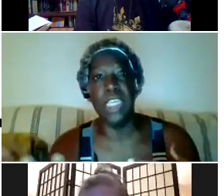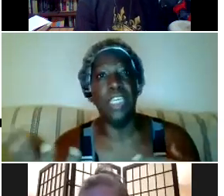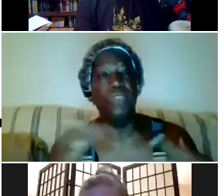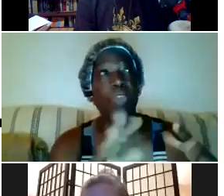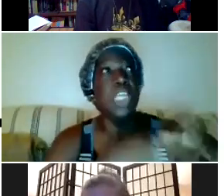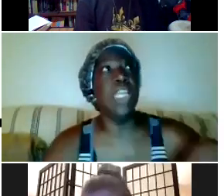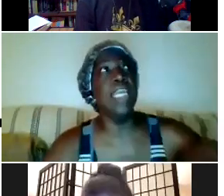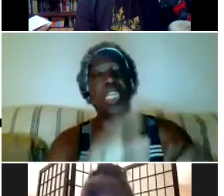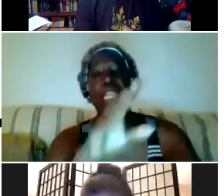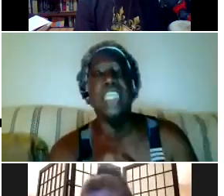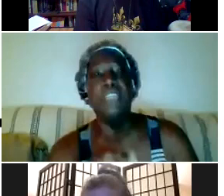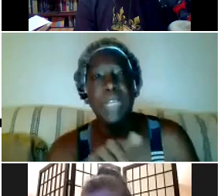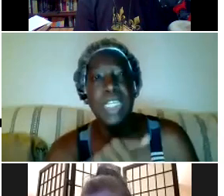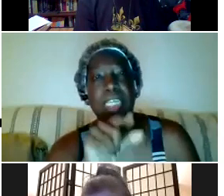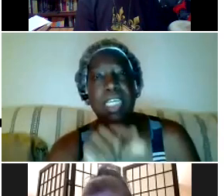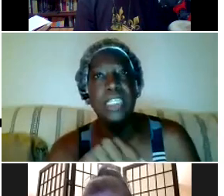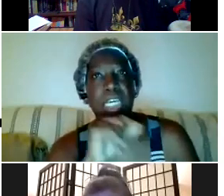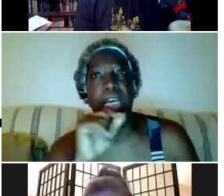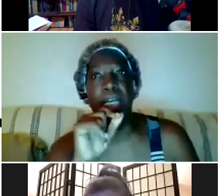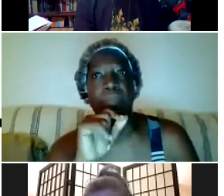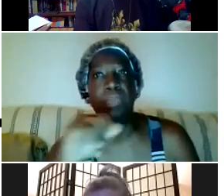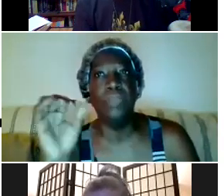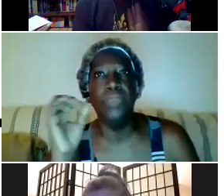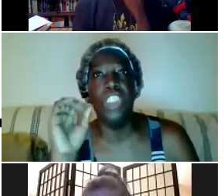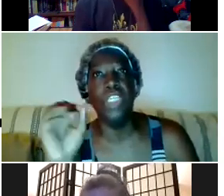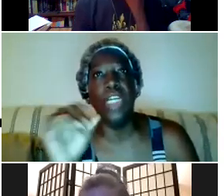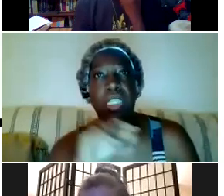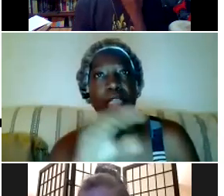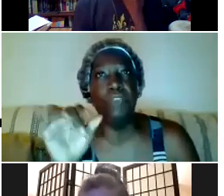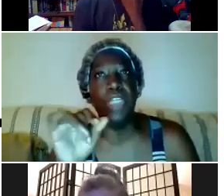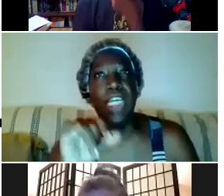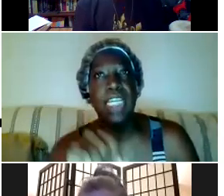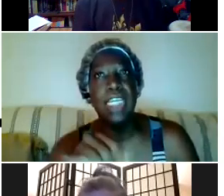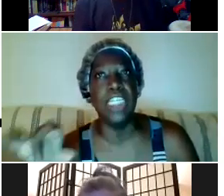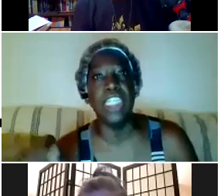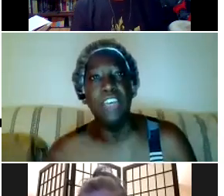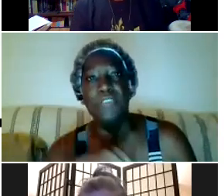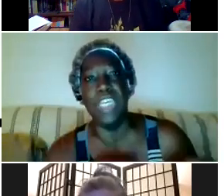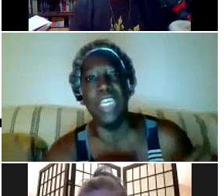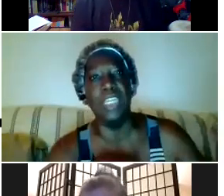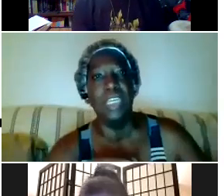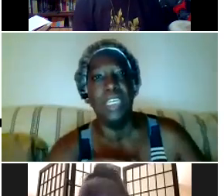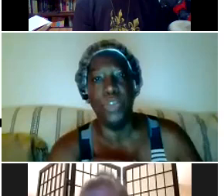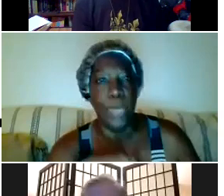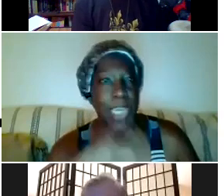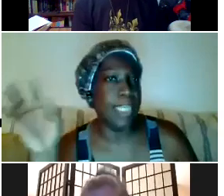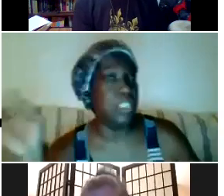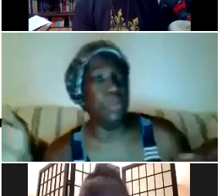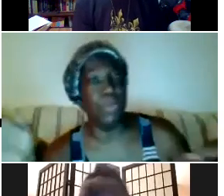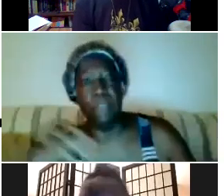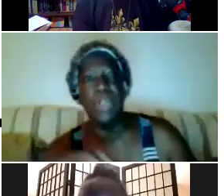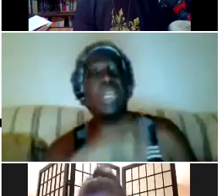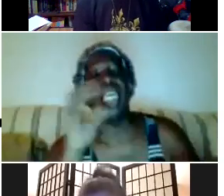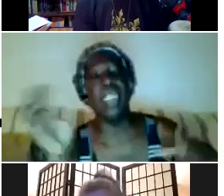Phoenix, like say for instance, you know how there are different dialects in the South and the West